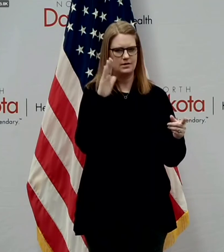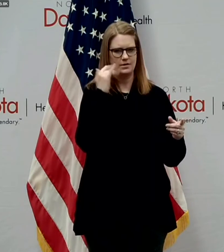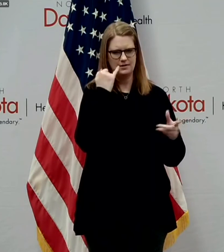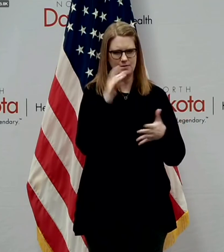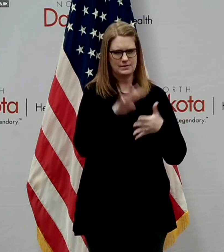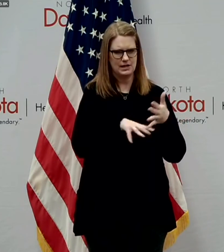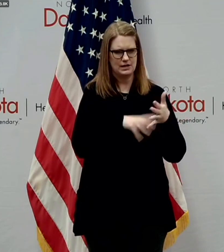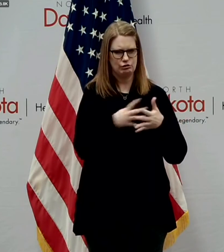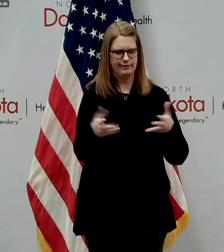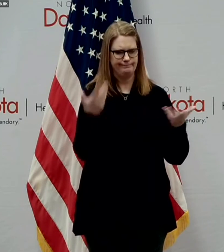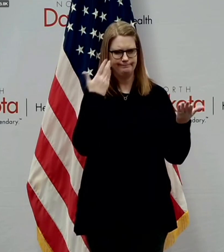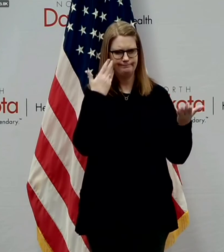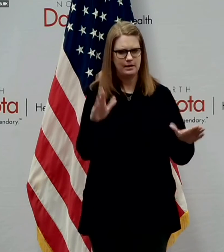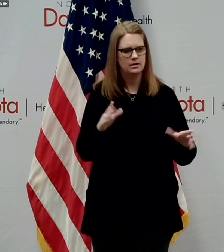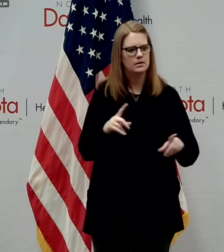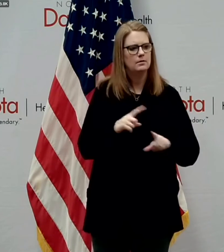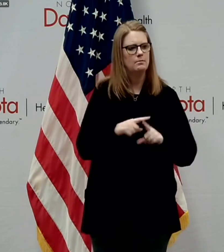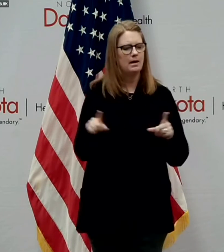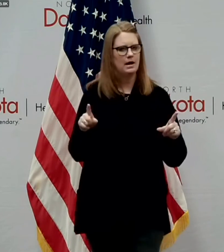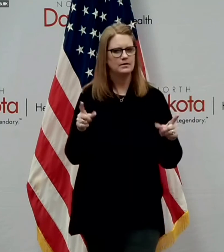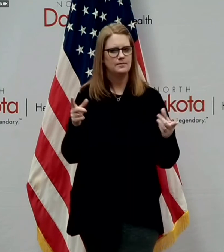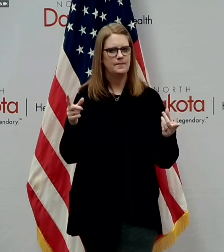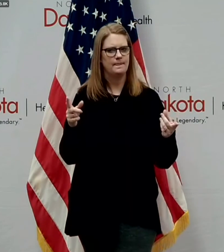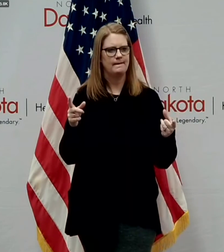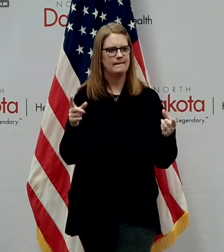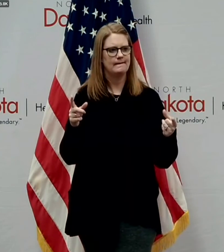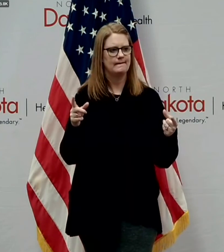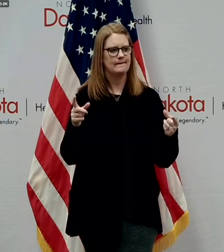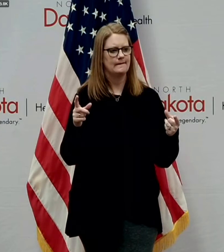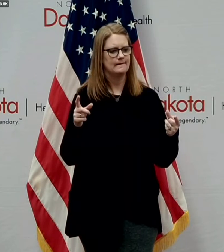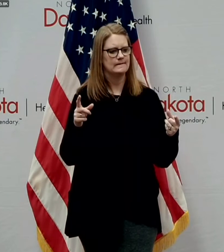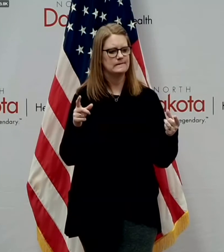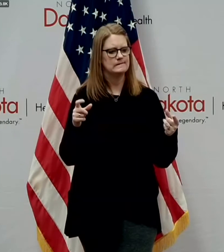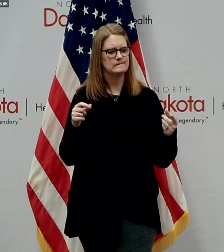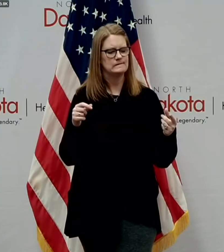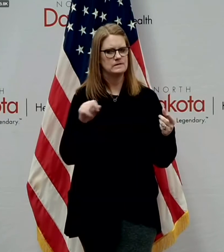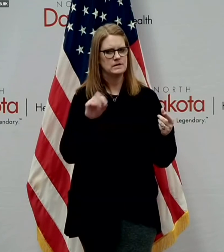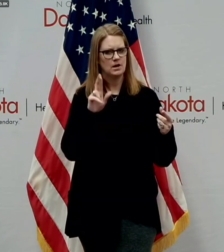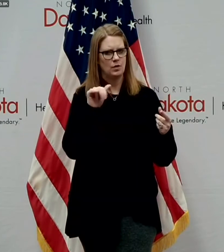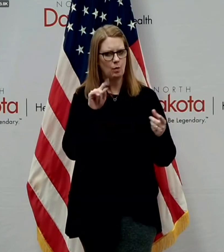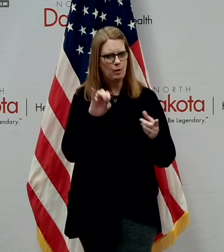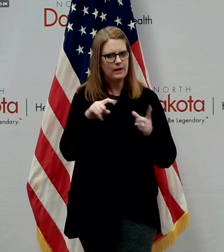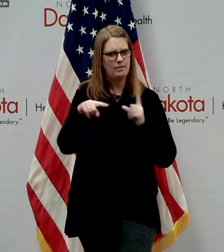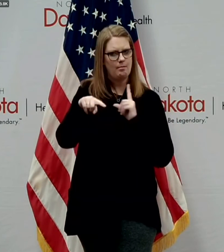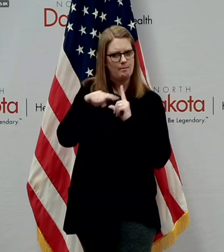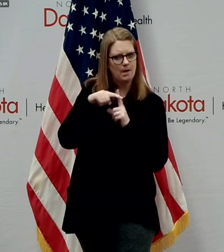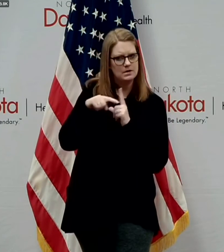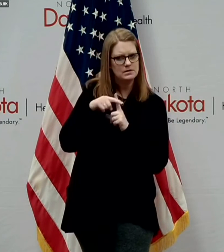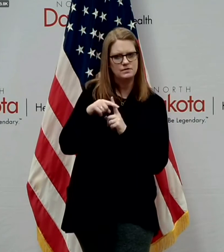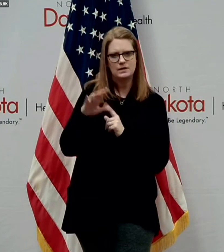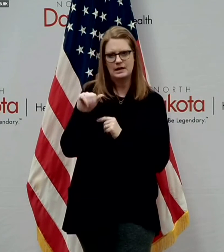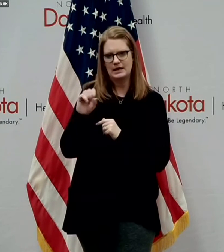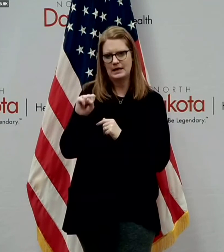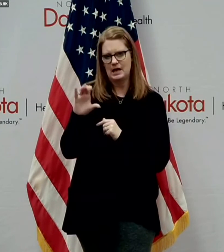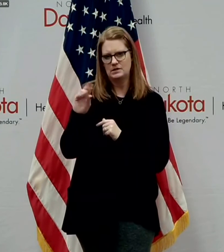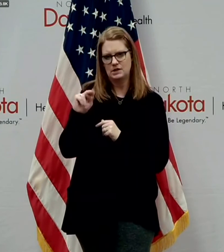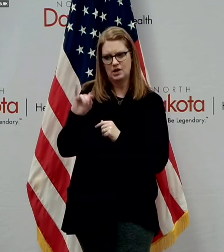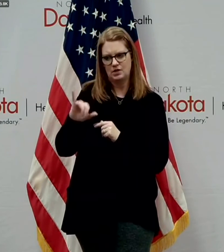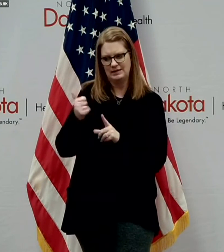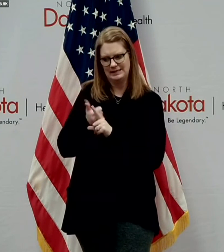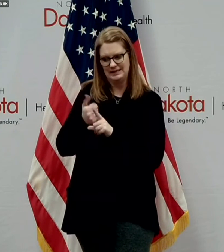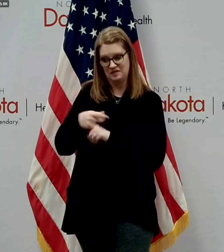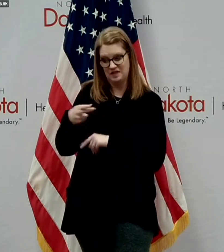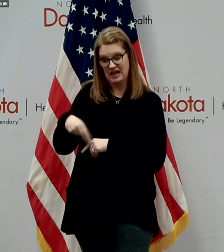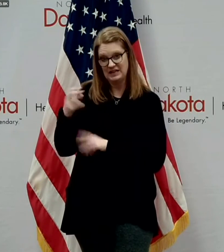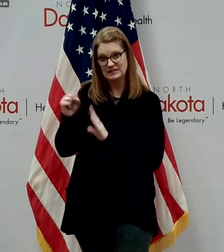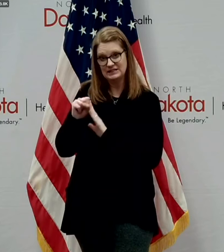today, but you would not see that the rate of positives in Cass County is the highest in the